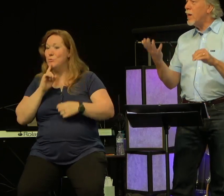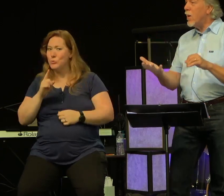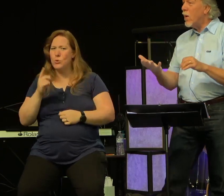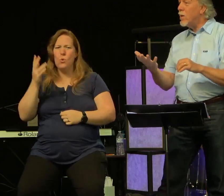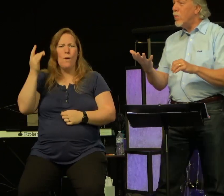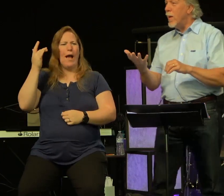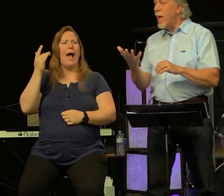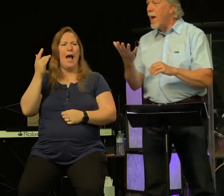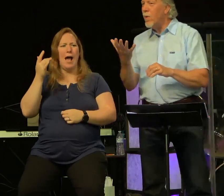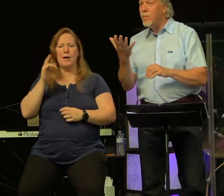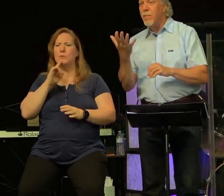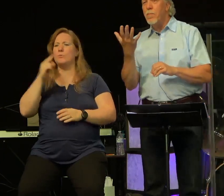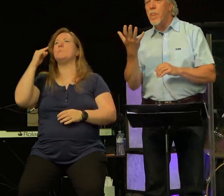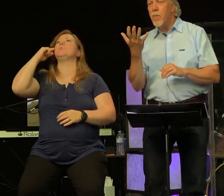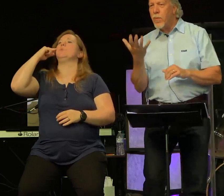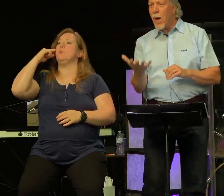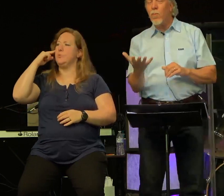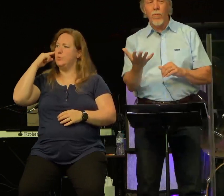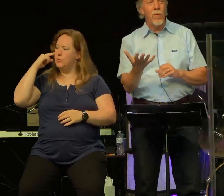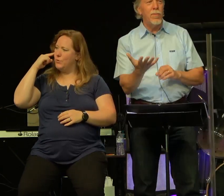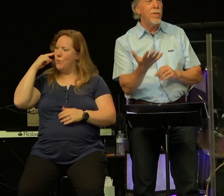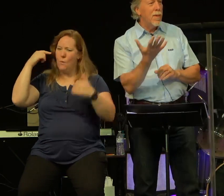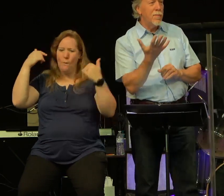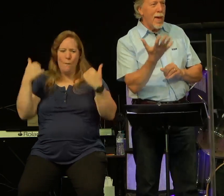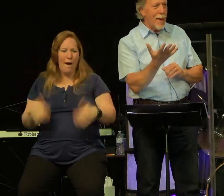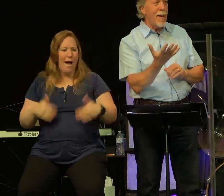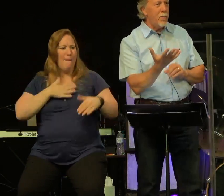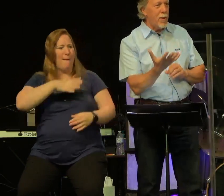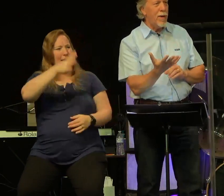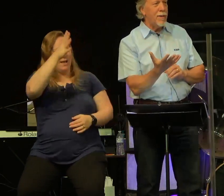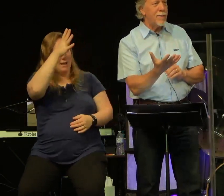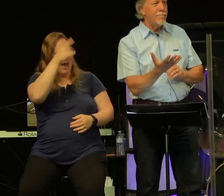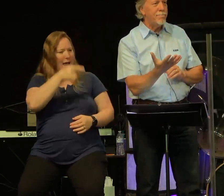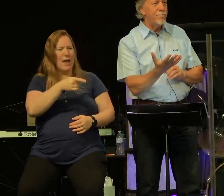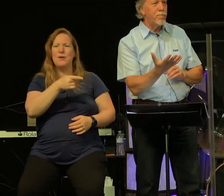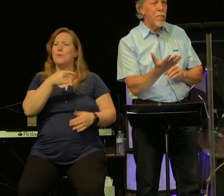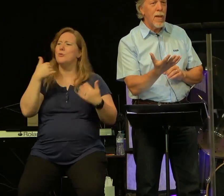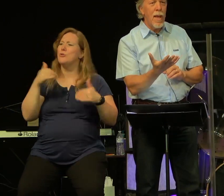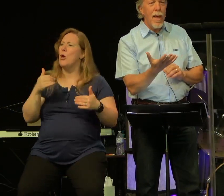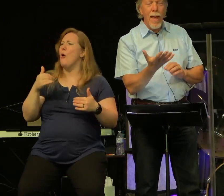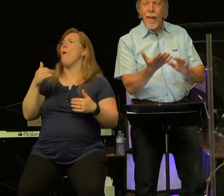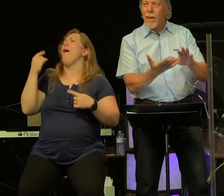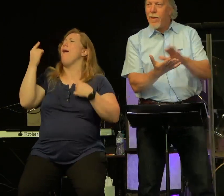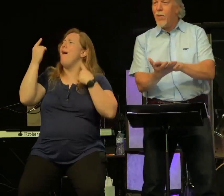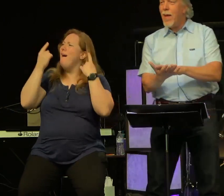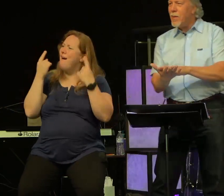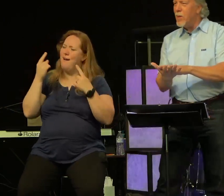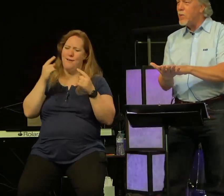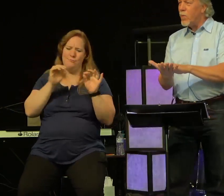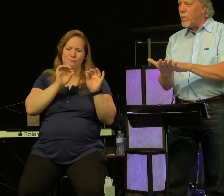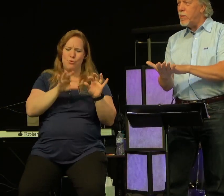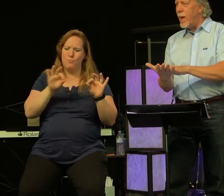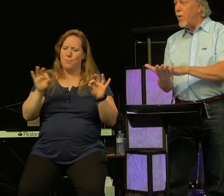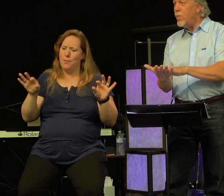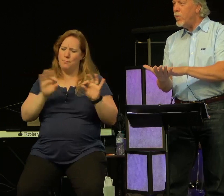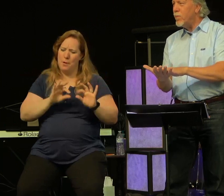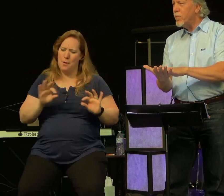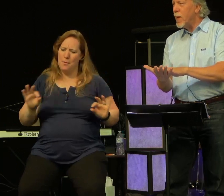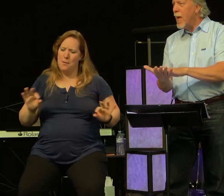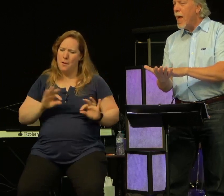Because it occurred to me how thoughtful my daddy was. He didn't do that just for